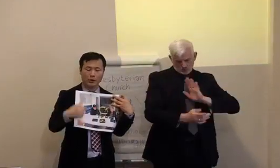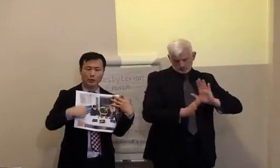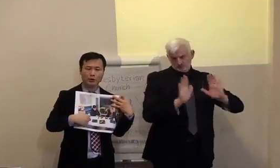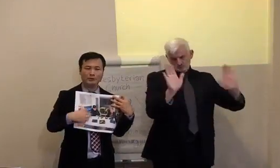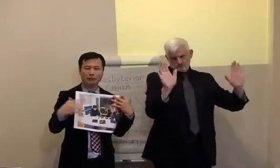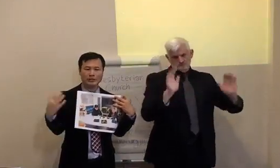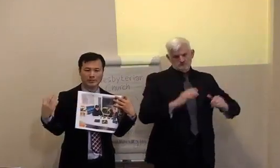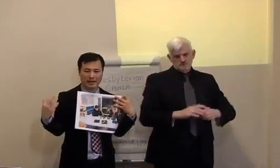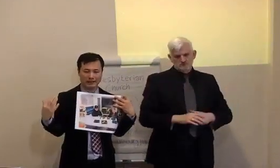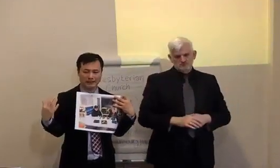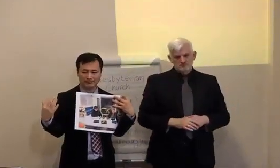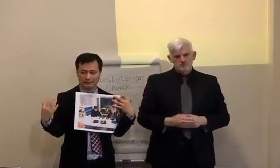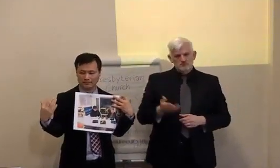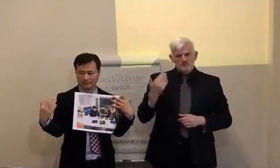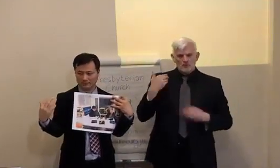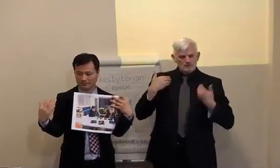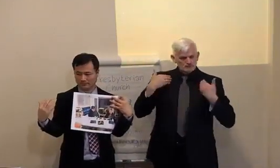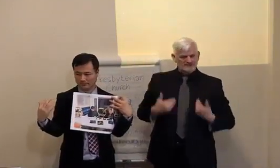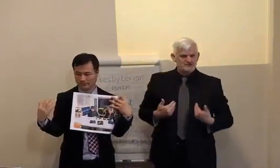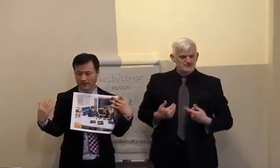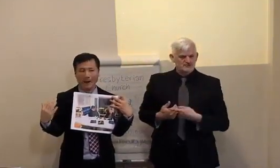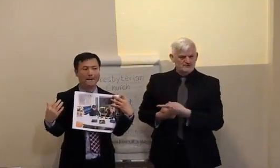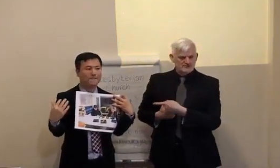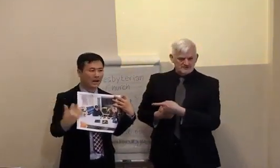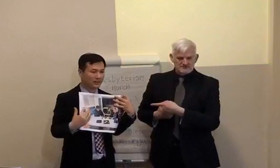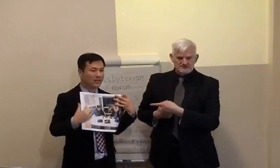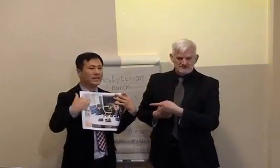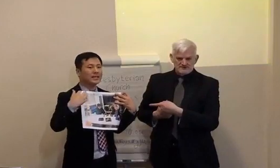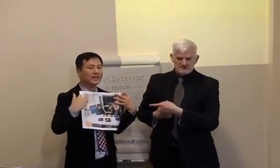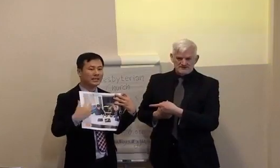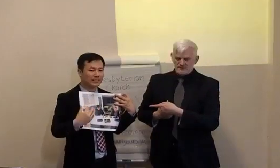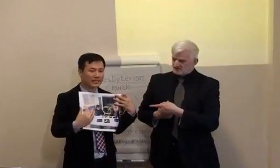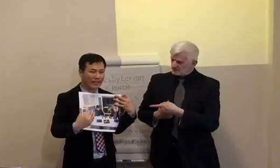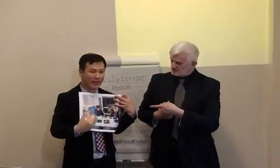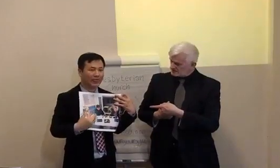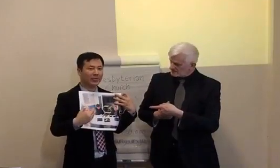Used to be a rich man, but he got